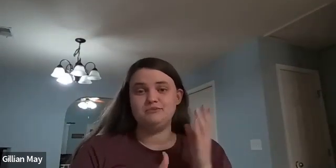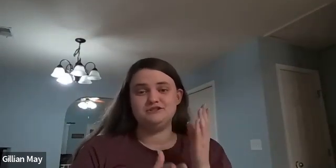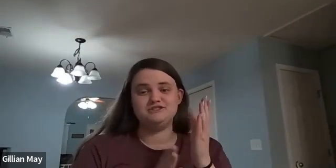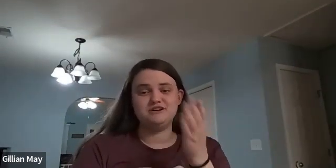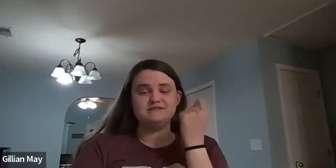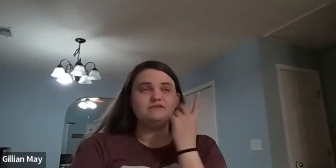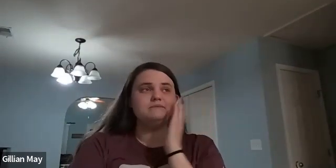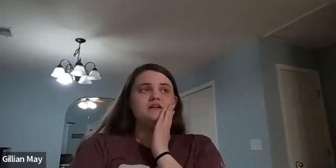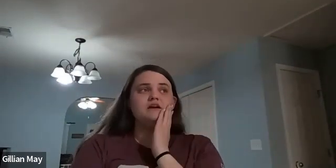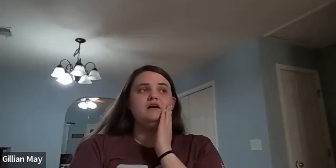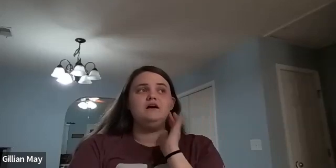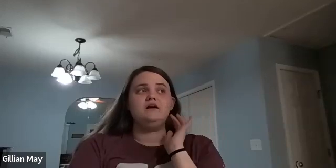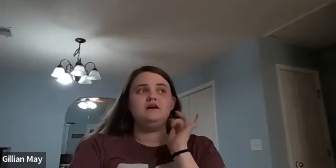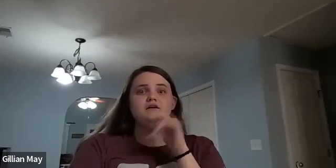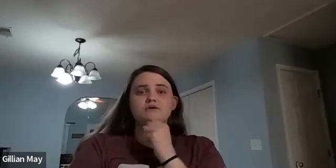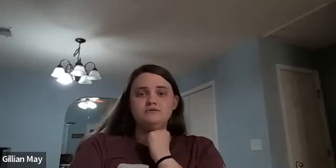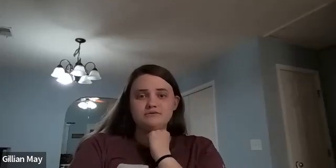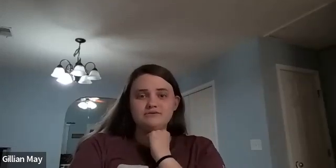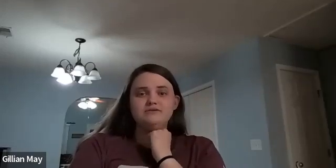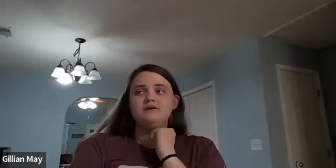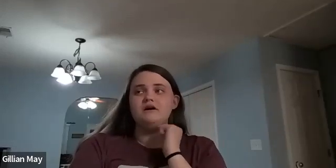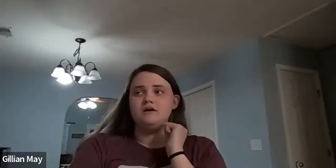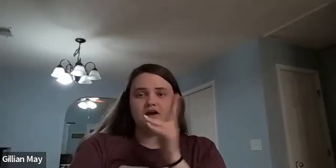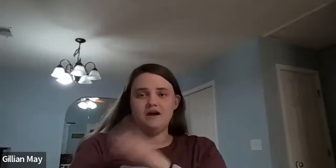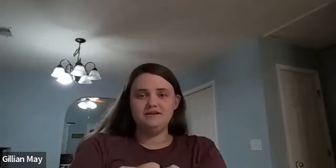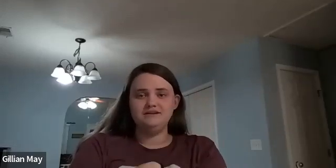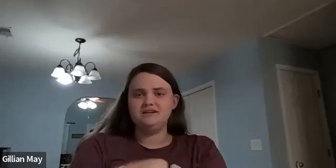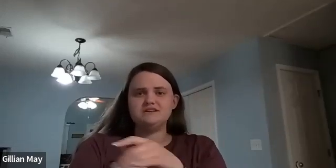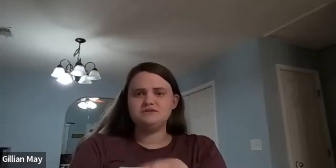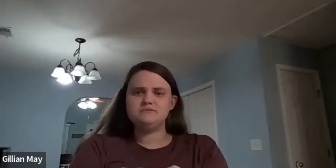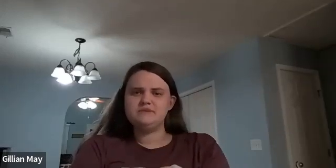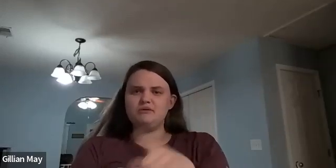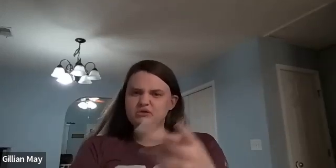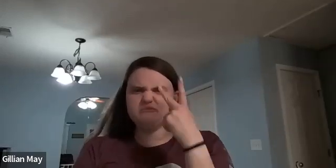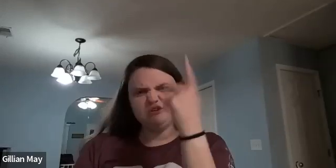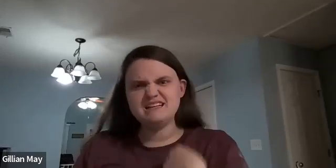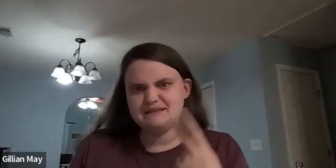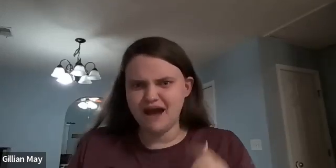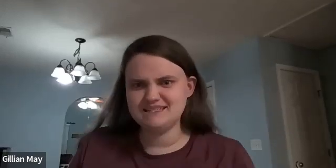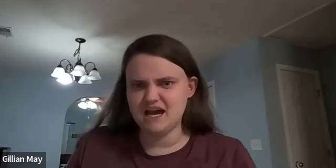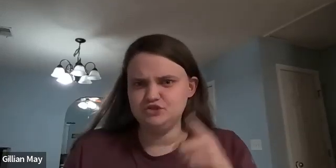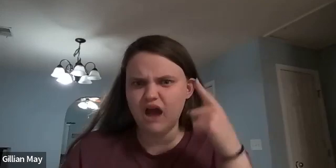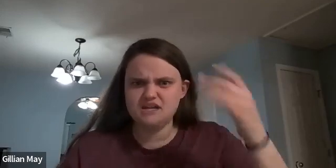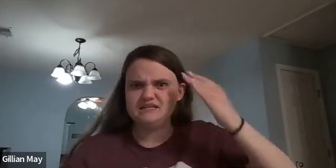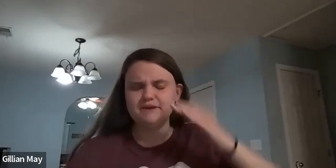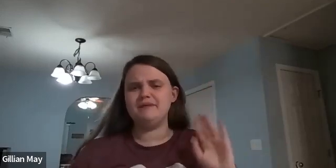proportion, so you guys can really be like, oh, okay. Not so you'd be like, well, you gotta see my side. You gotta see my, I'm like,